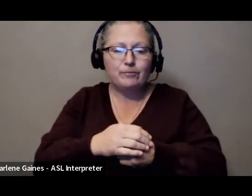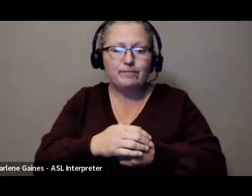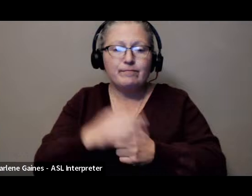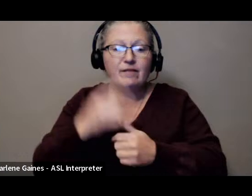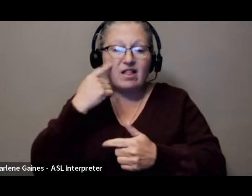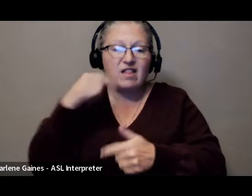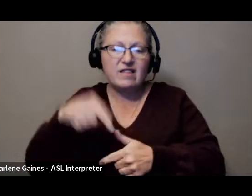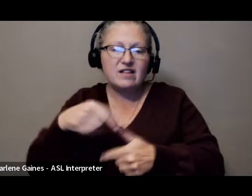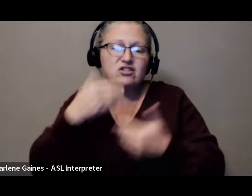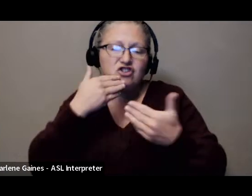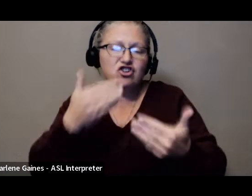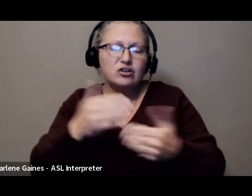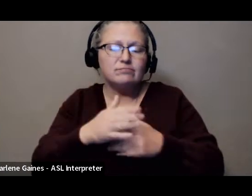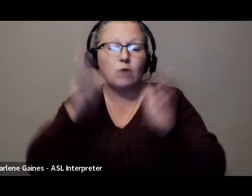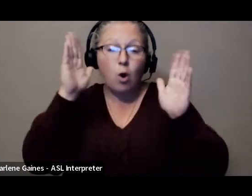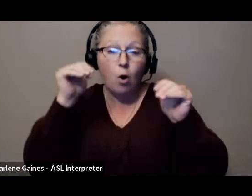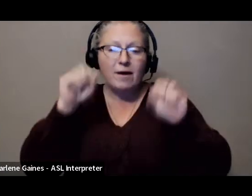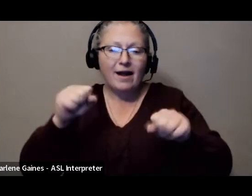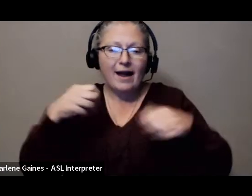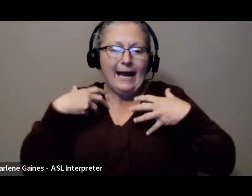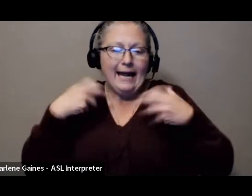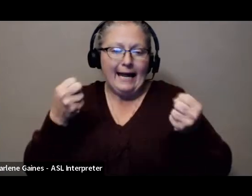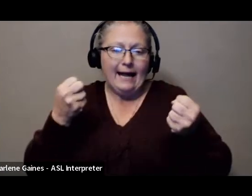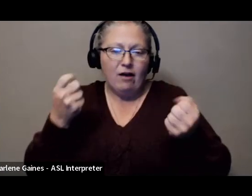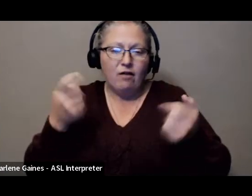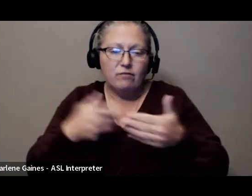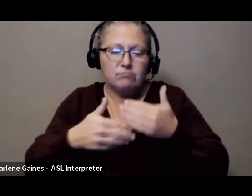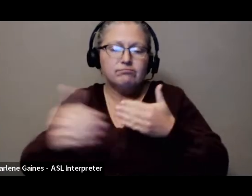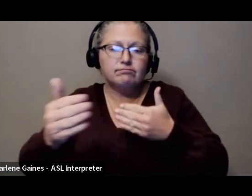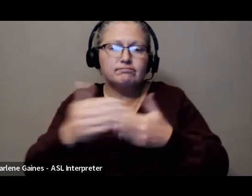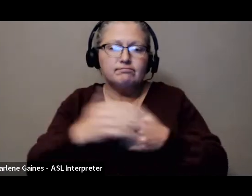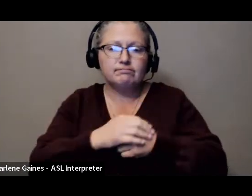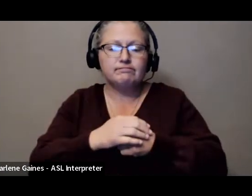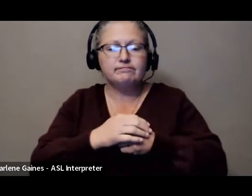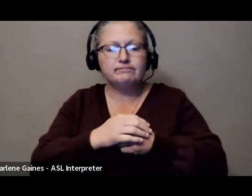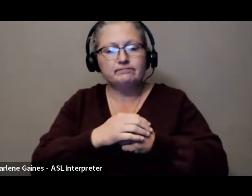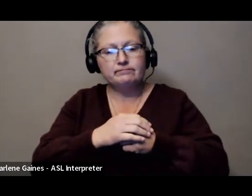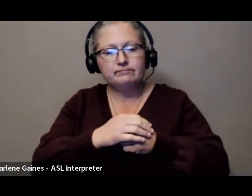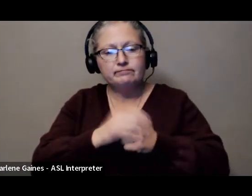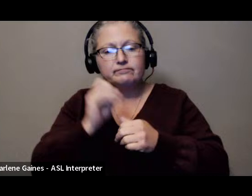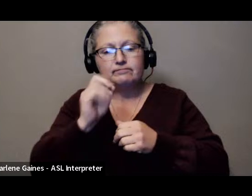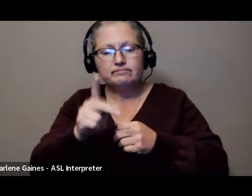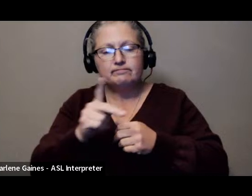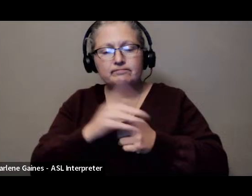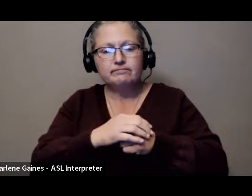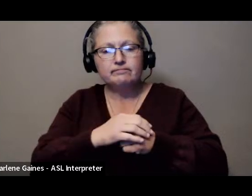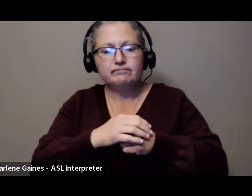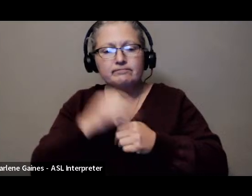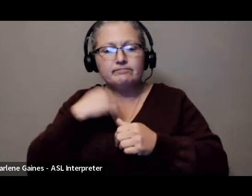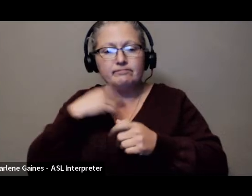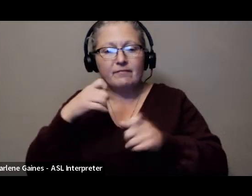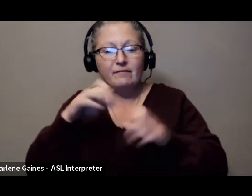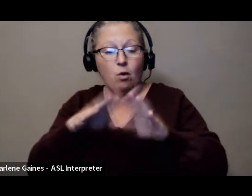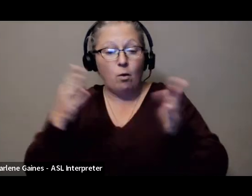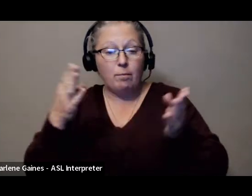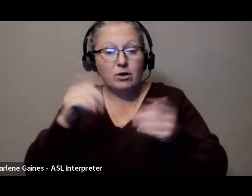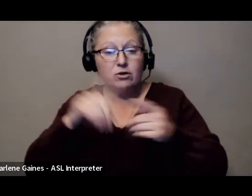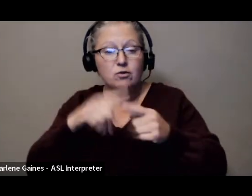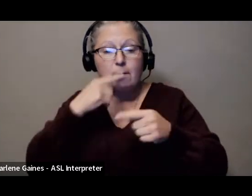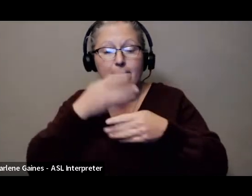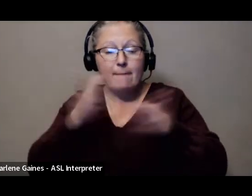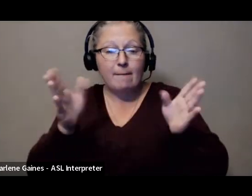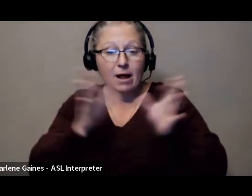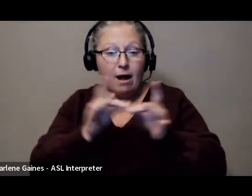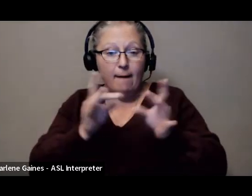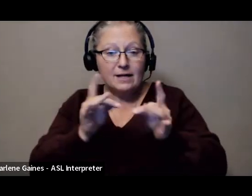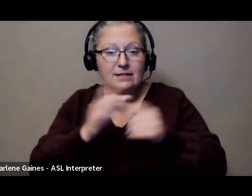think this is a good thing. Hopefully we can heal from here. Okay. I'll have to open it up now to public